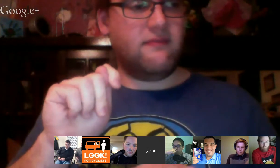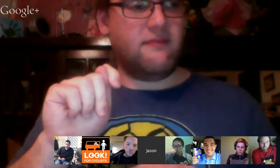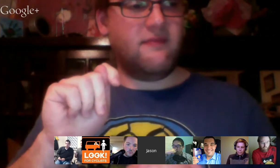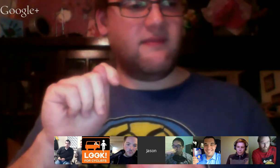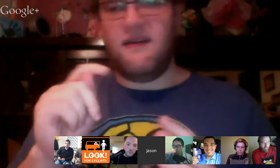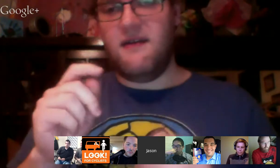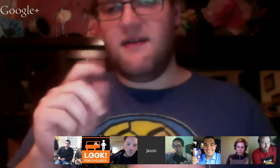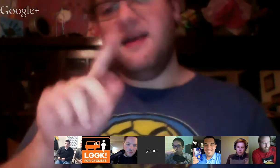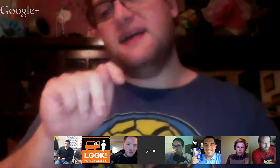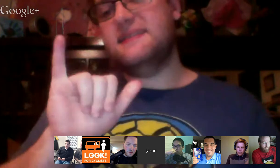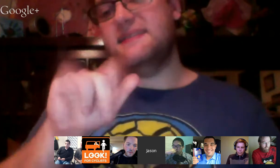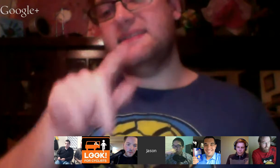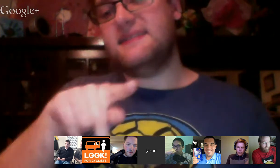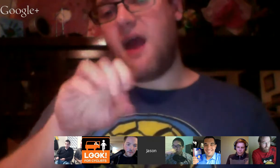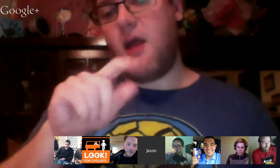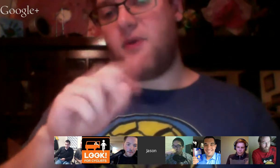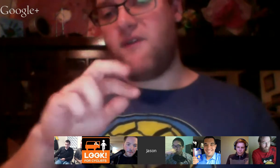oh, so for font size.